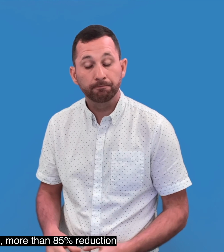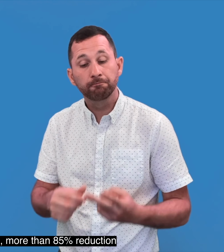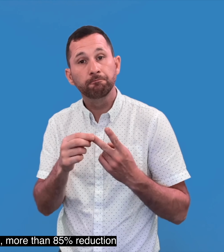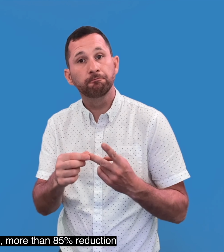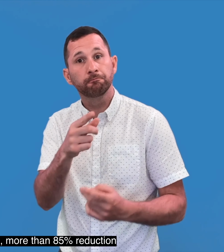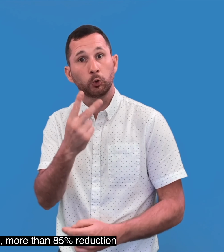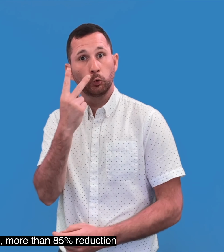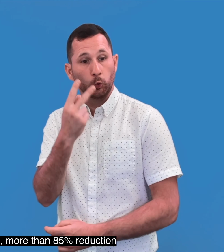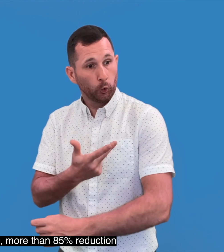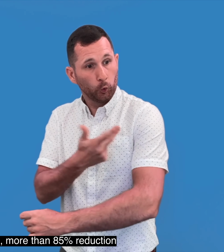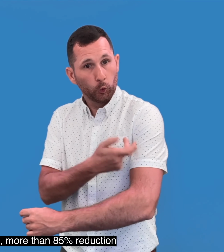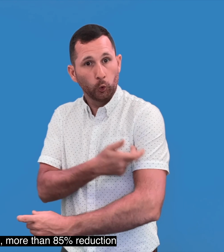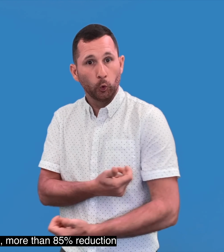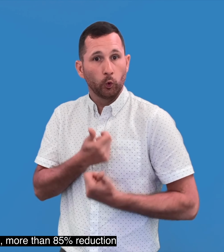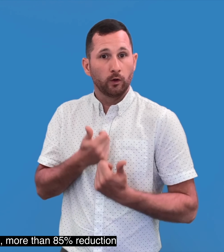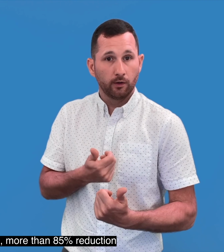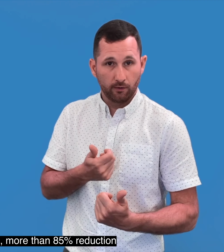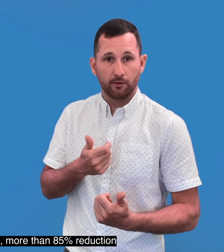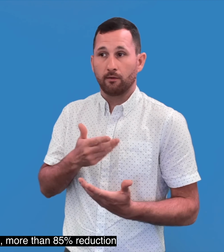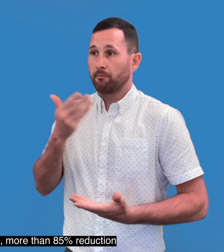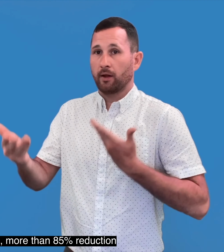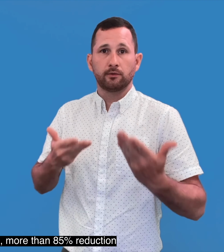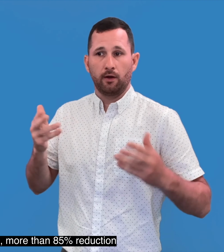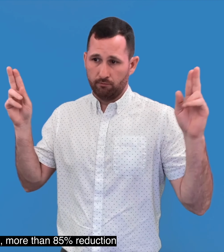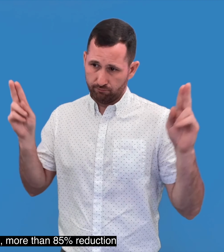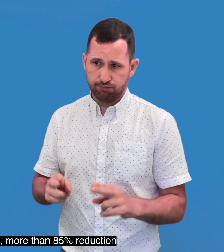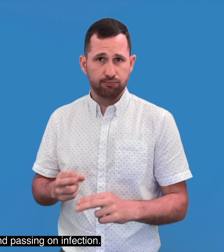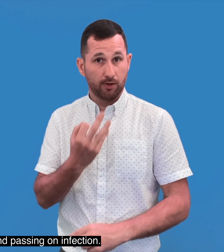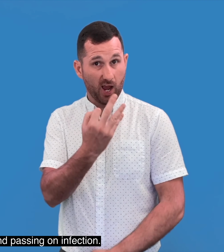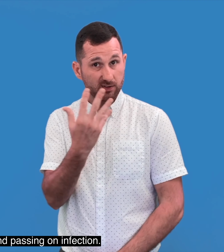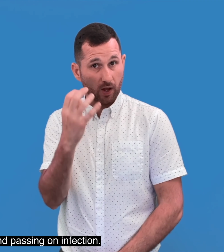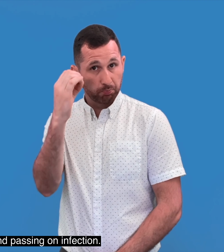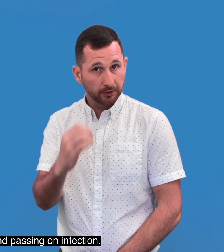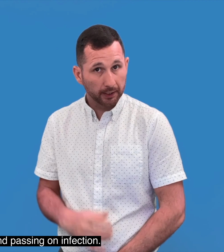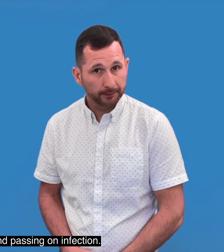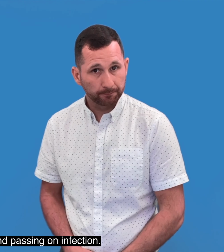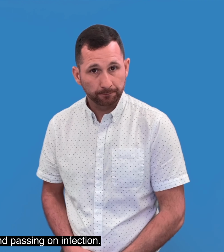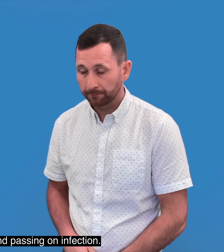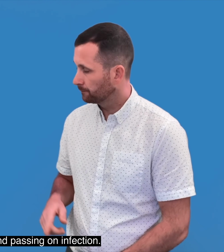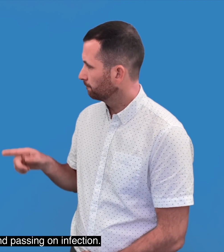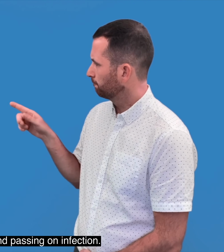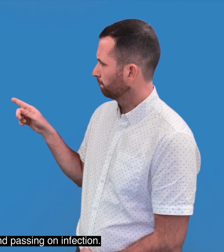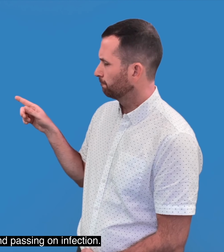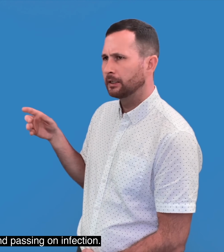2 vaccinations, more than 85% reduction of catching and passing on infection. Risk